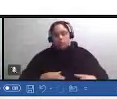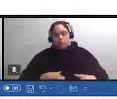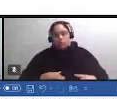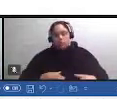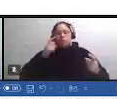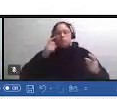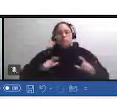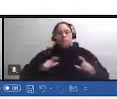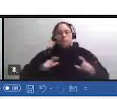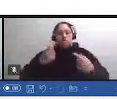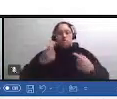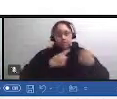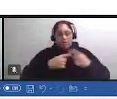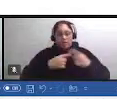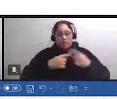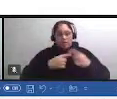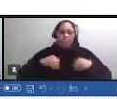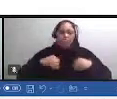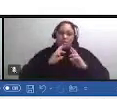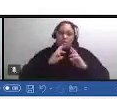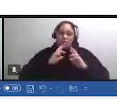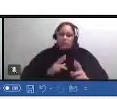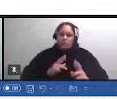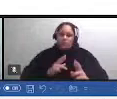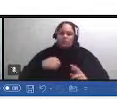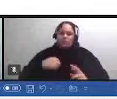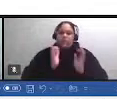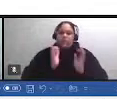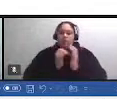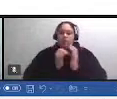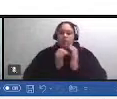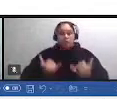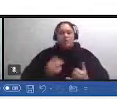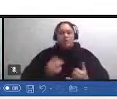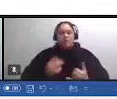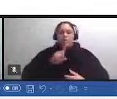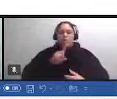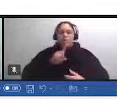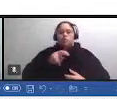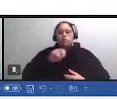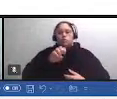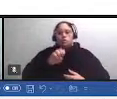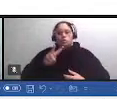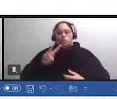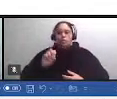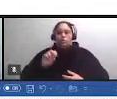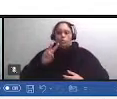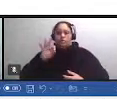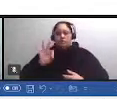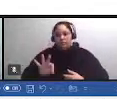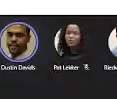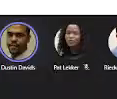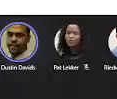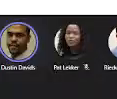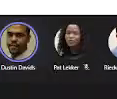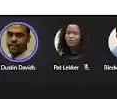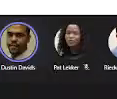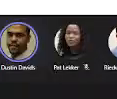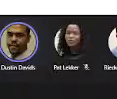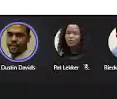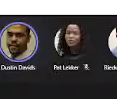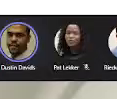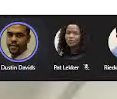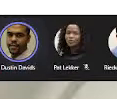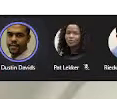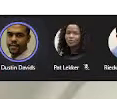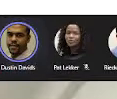considered and adopted this report at our meeting today on the 21st of June 2023. Thank you, Chairperson. And now,